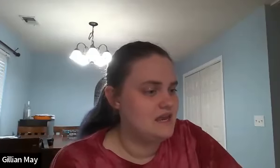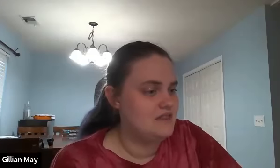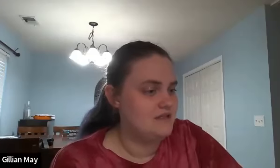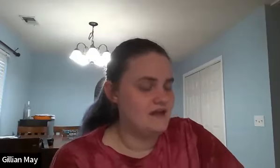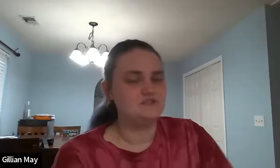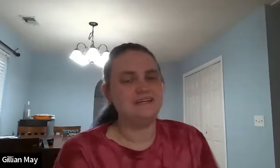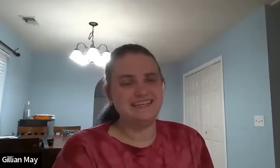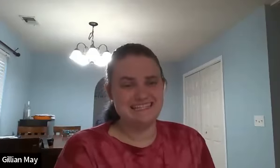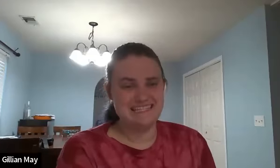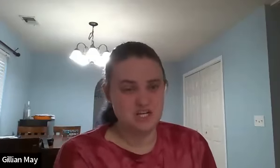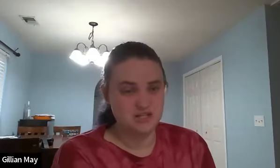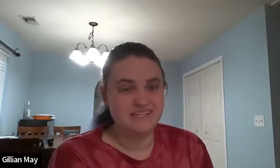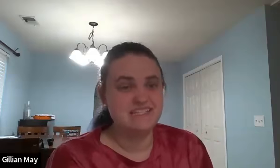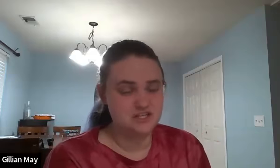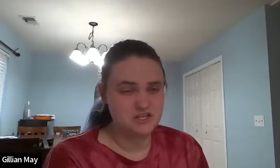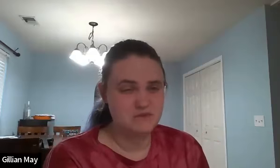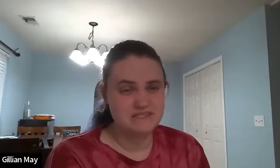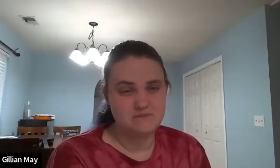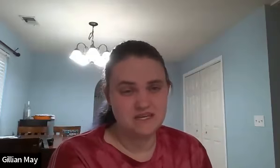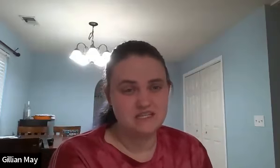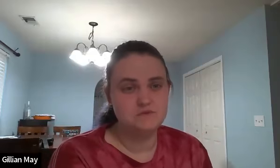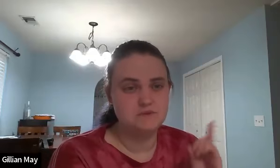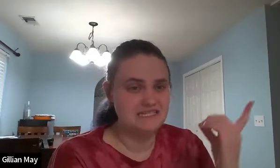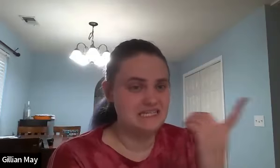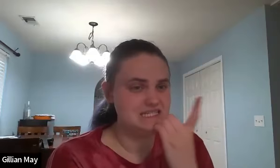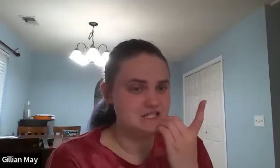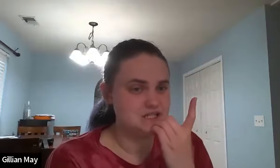Then the last one is dinner, and dinner is going to be the same thing as lunch, but with a D, dinner.